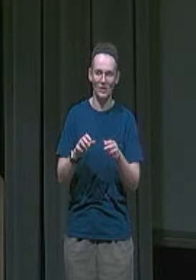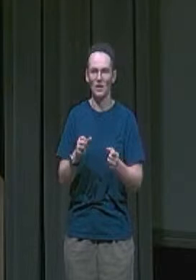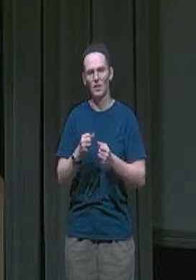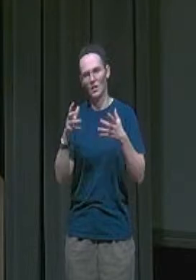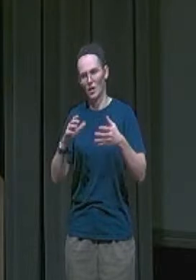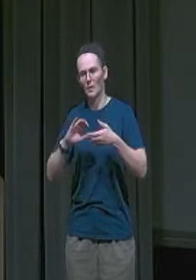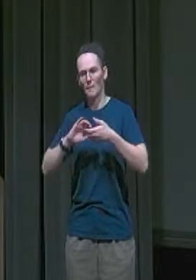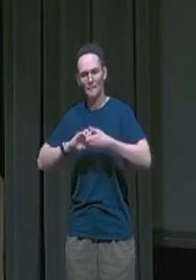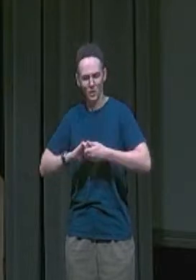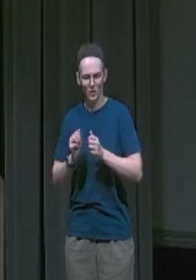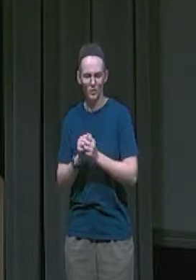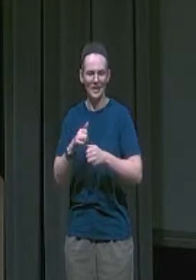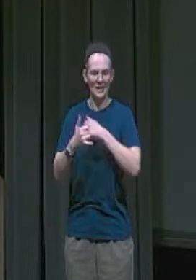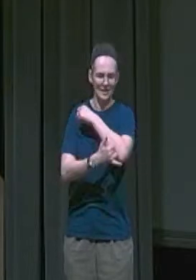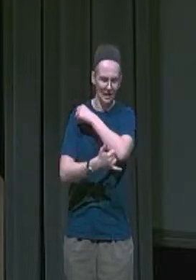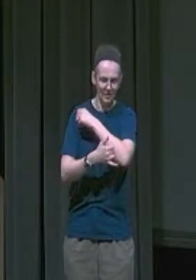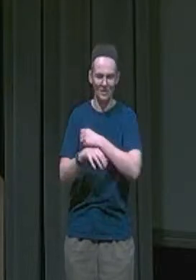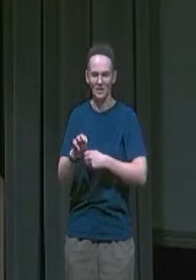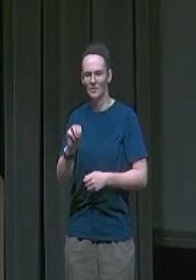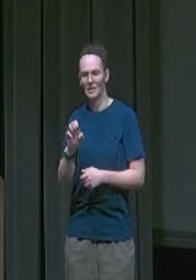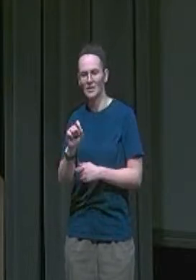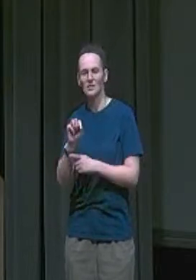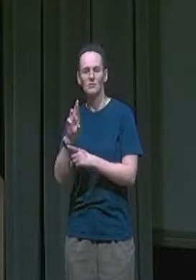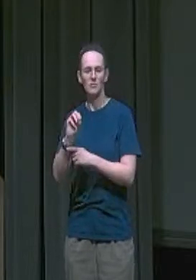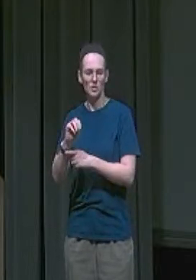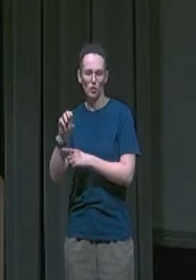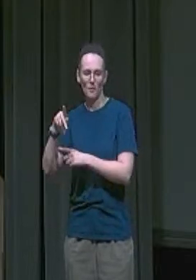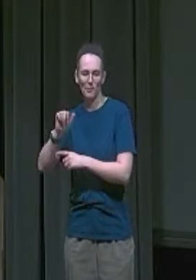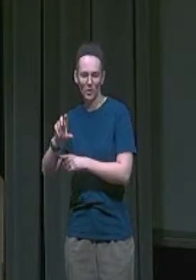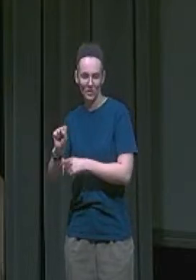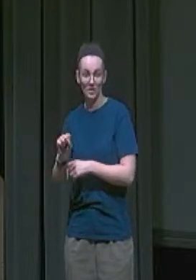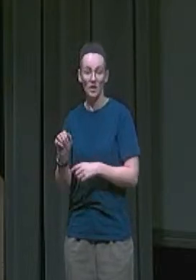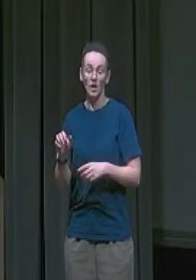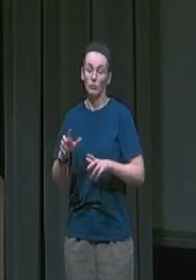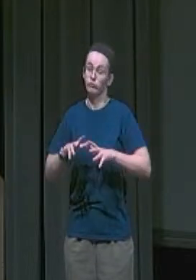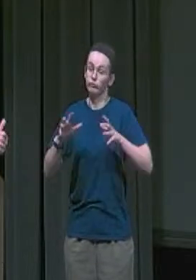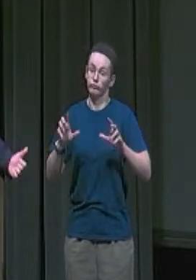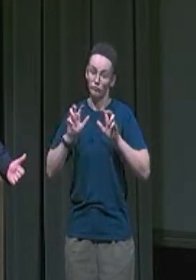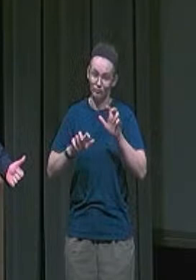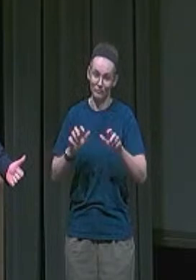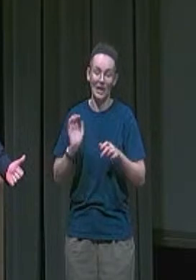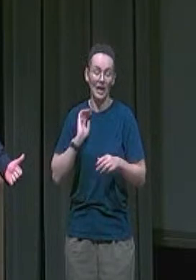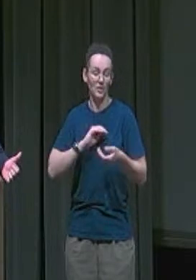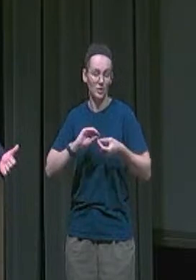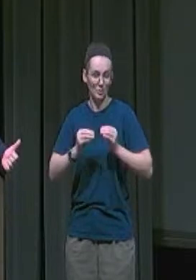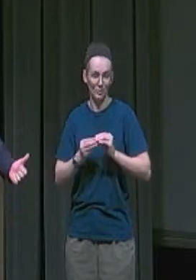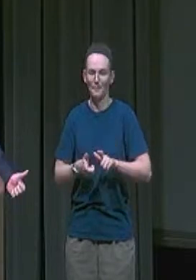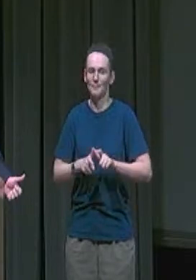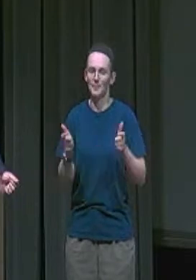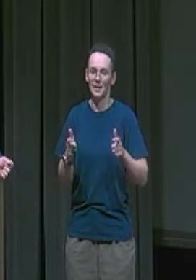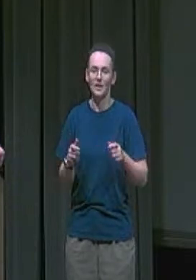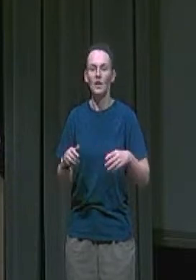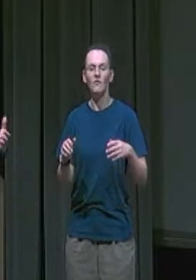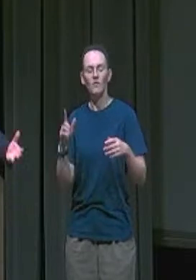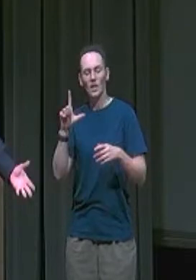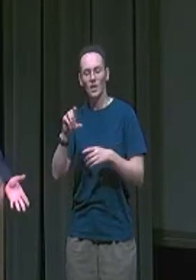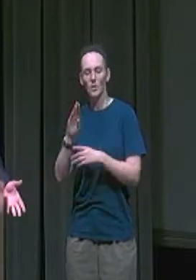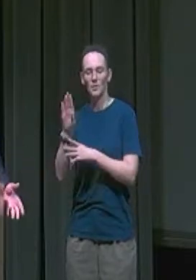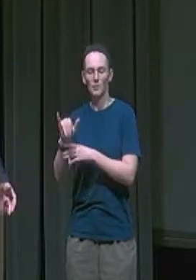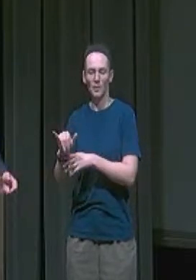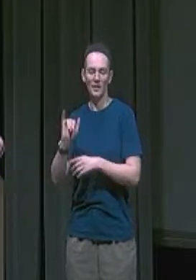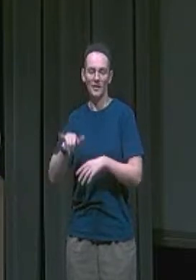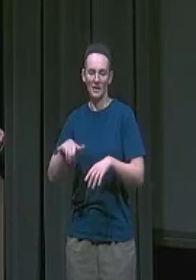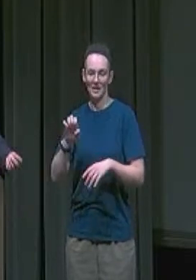when it comes to Metro Parks, a significant number. Our contribution is significant in not only on, lobbying the EPA and our